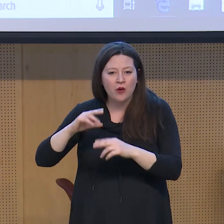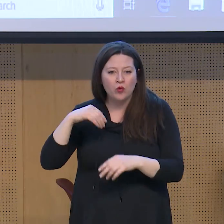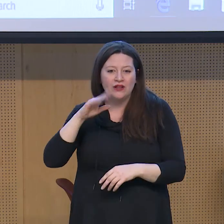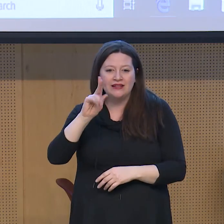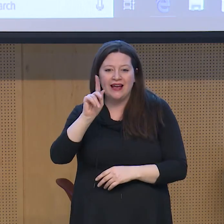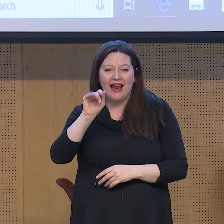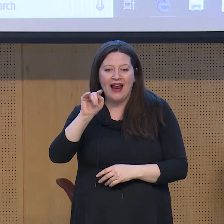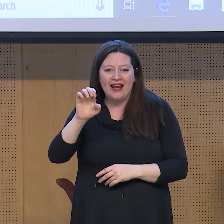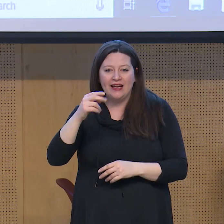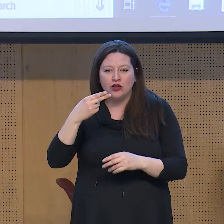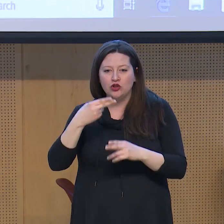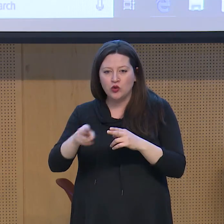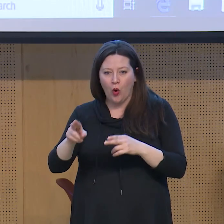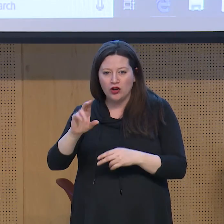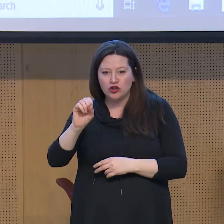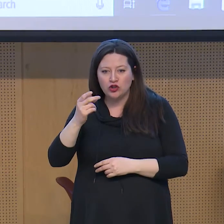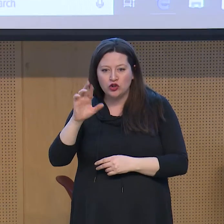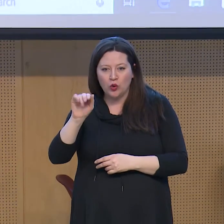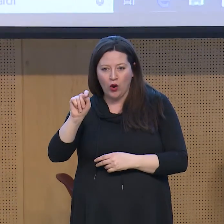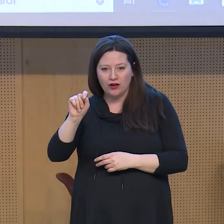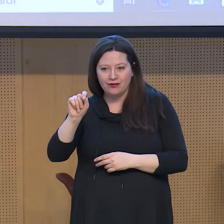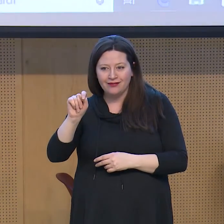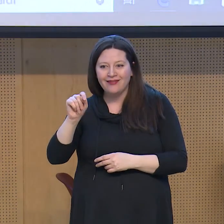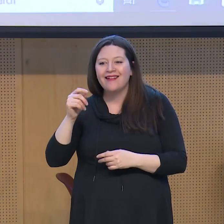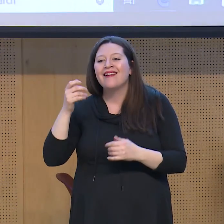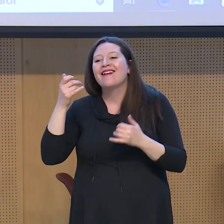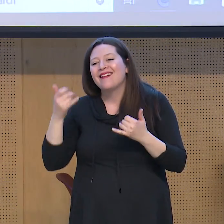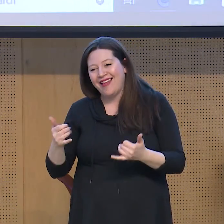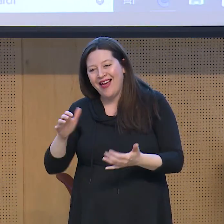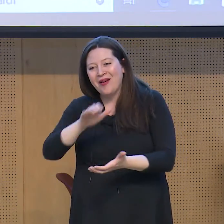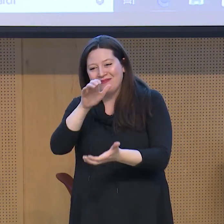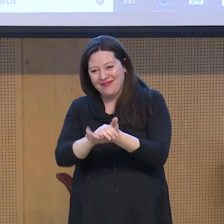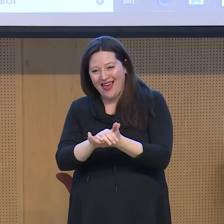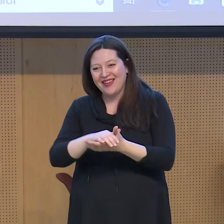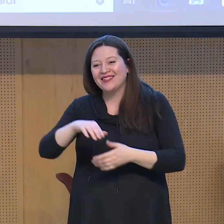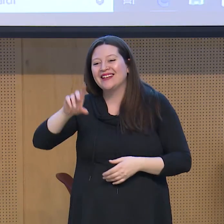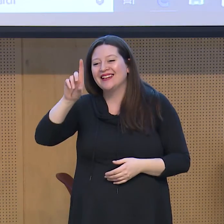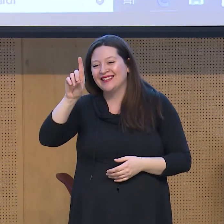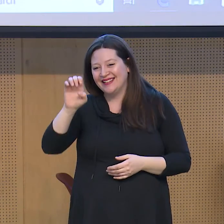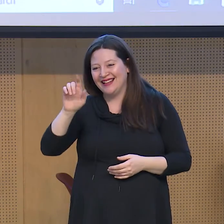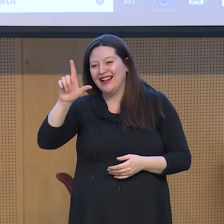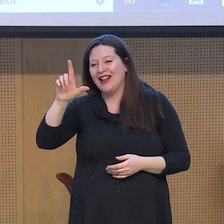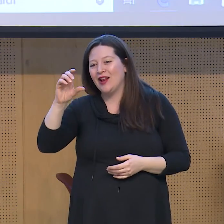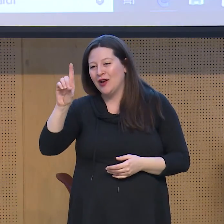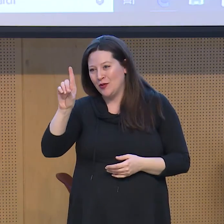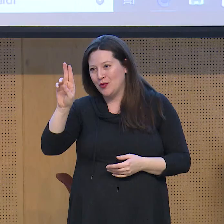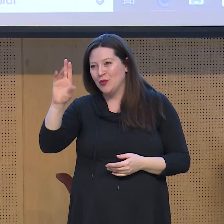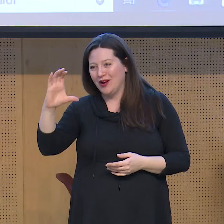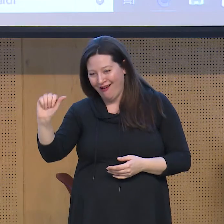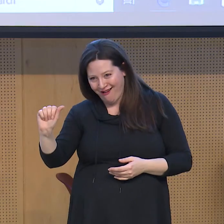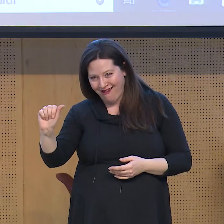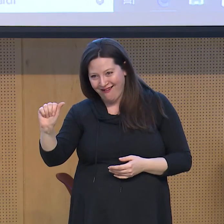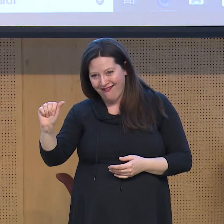and Katie, whose former name was Katie Short, but now she's married, so it's